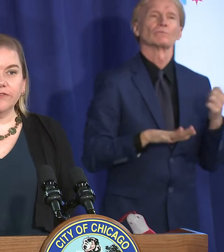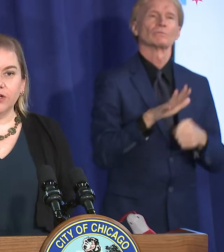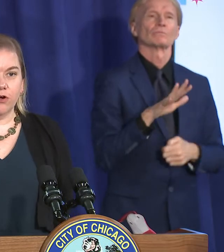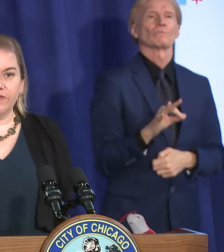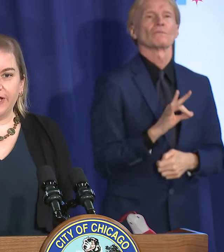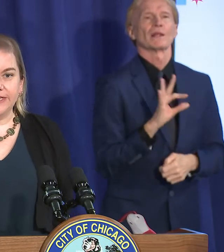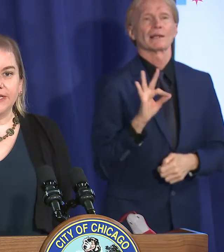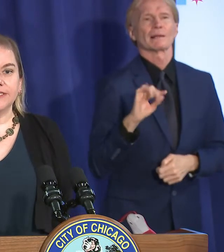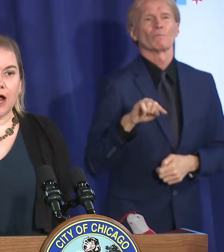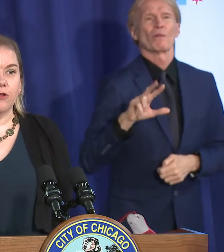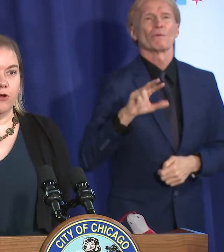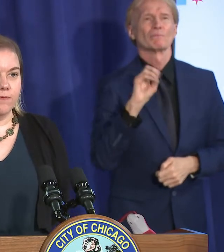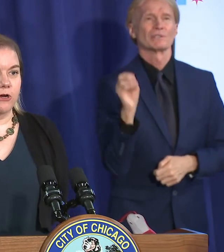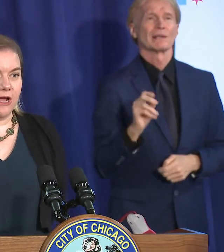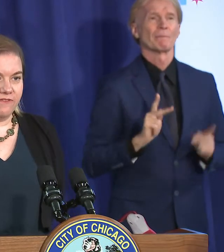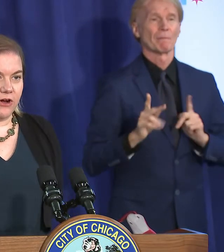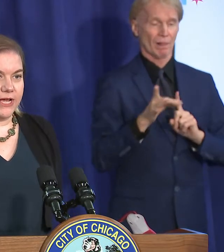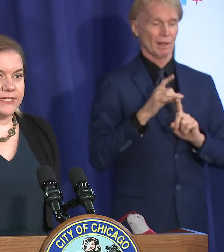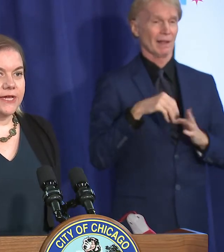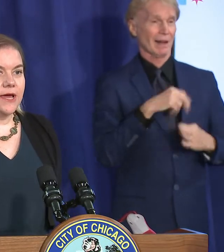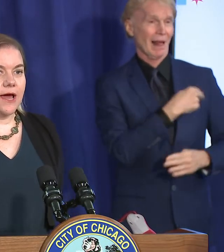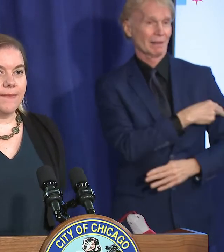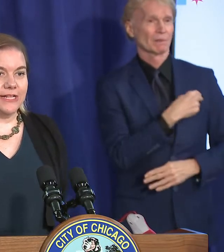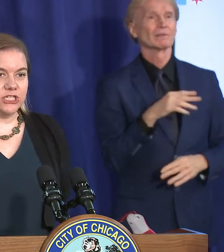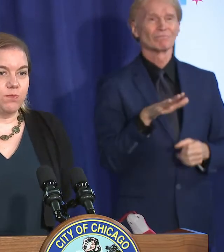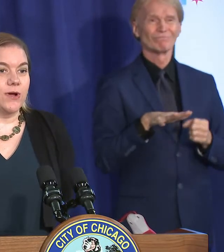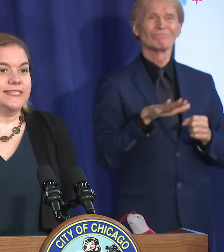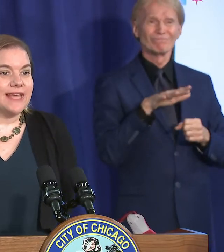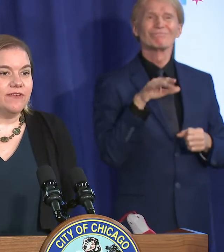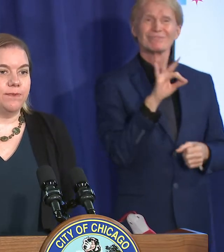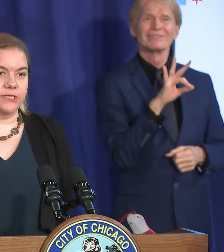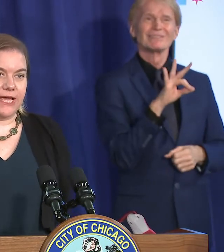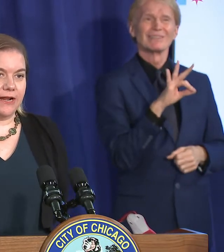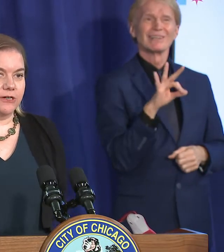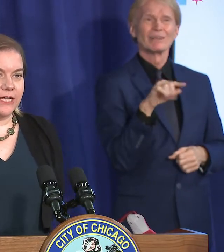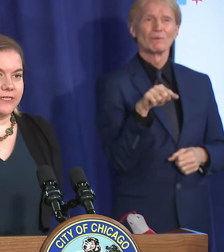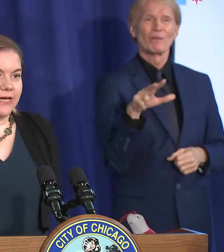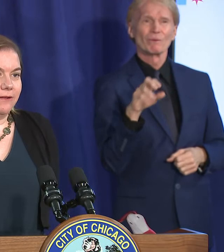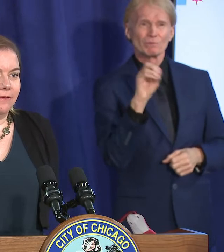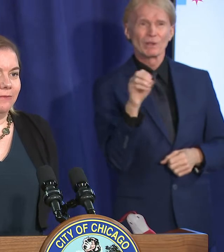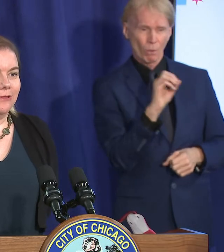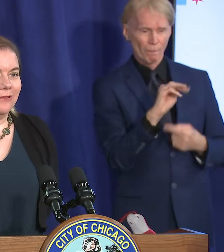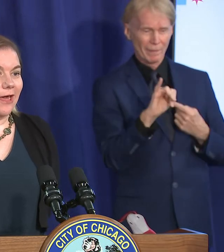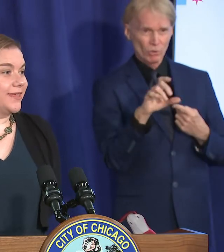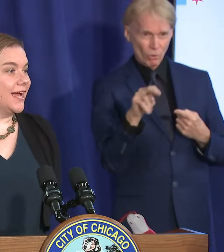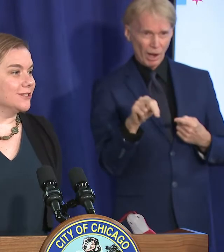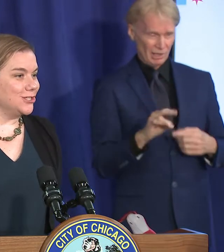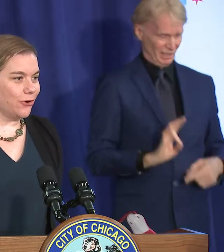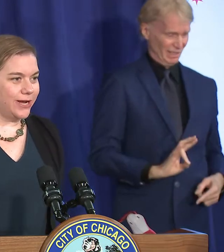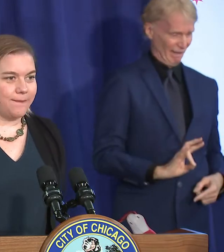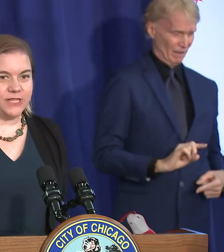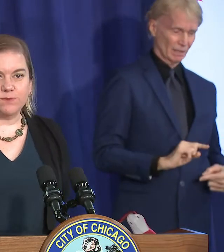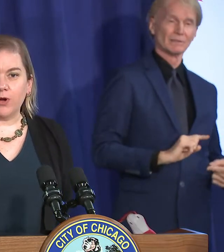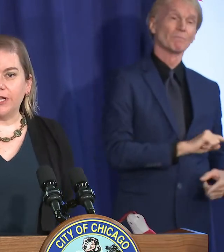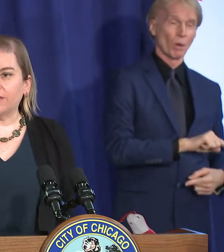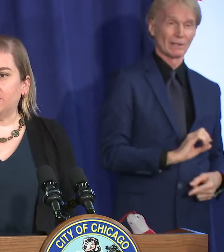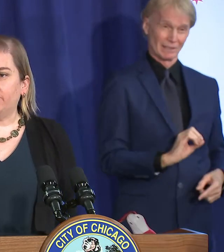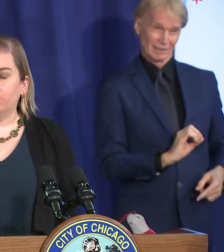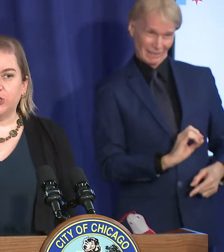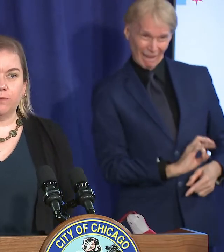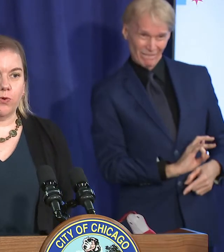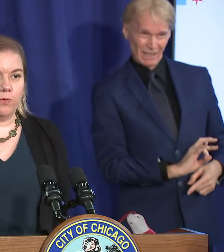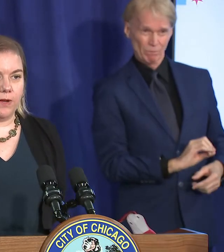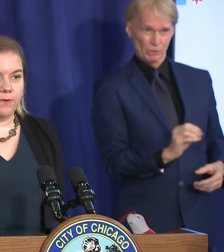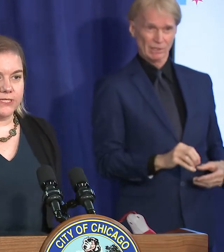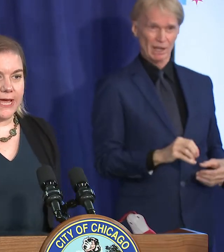of all of the COVID cases are the Omicron variant, and just 0.7% are Delta, and nothing else is showing up at this point, nothing